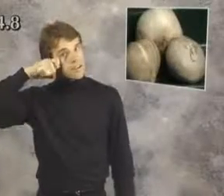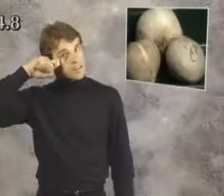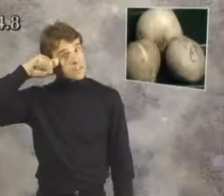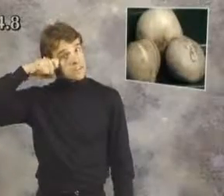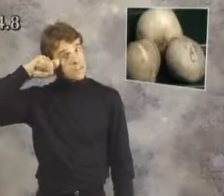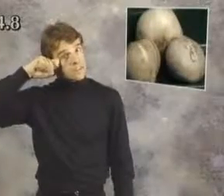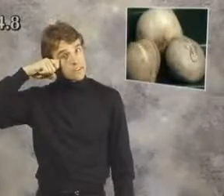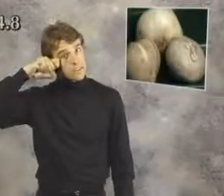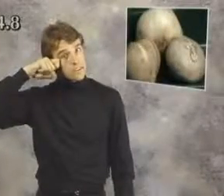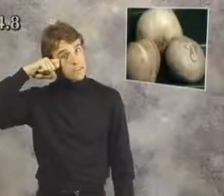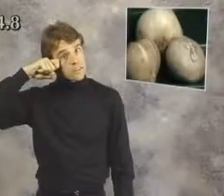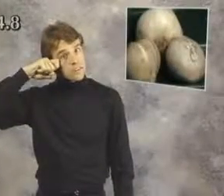Onion.